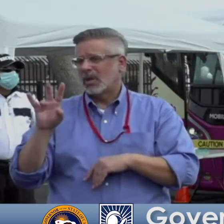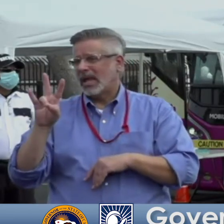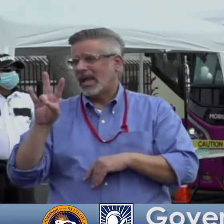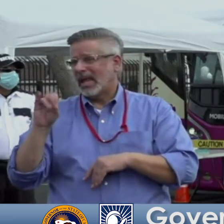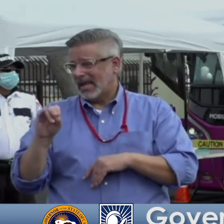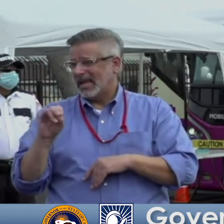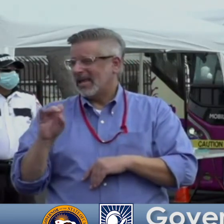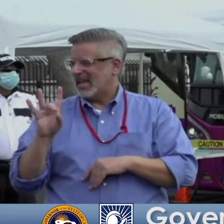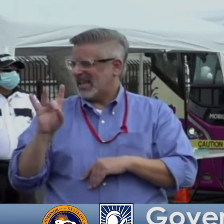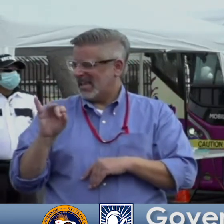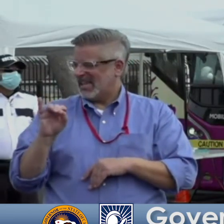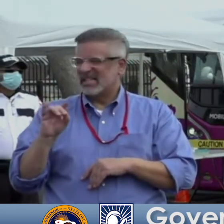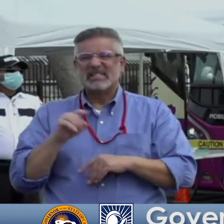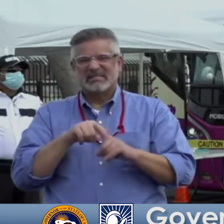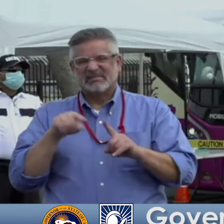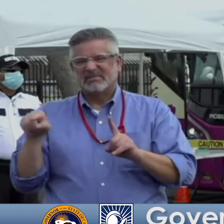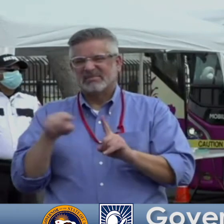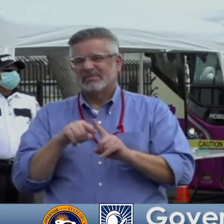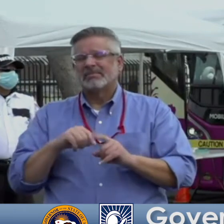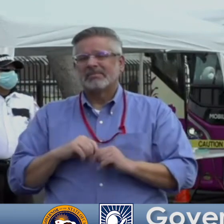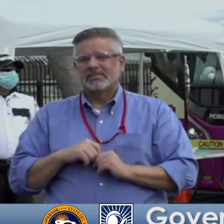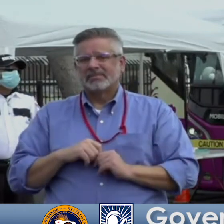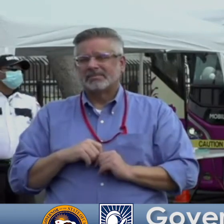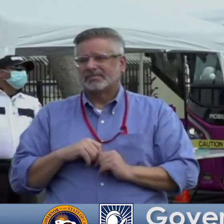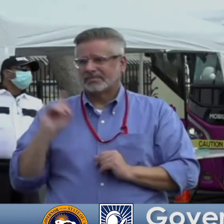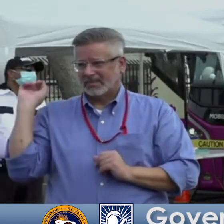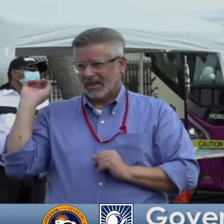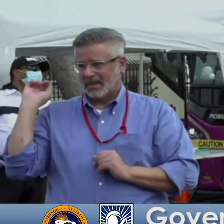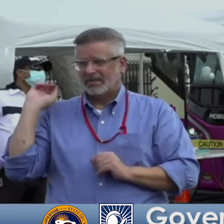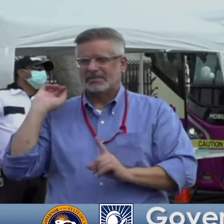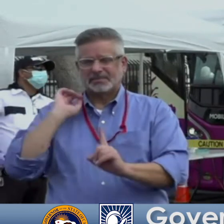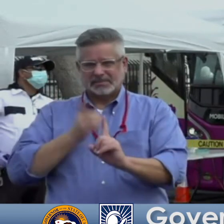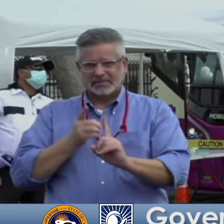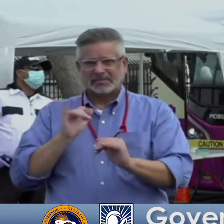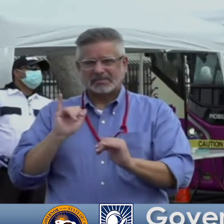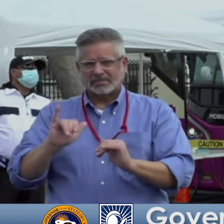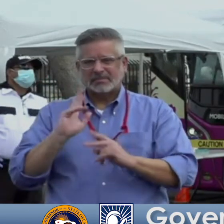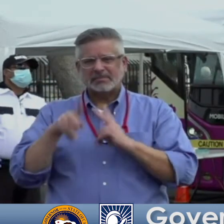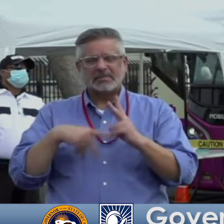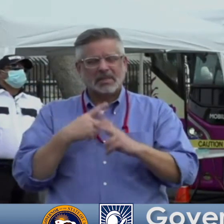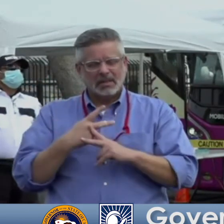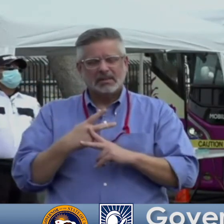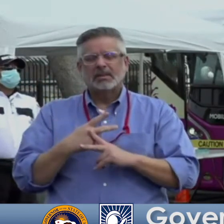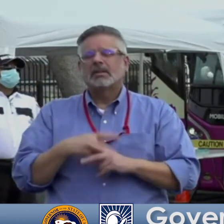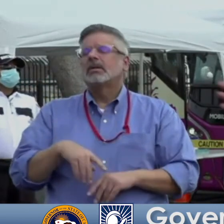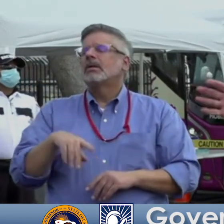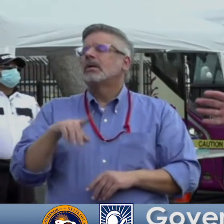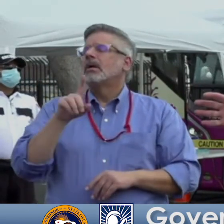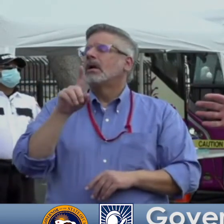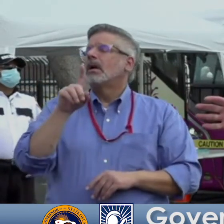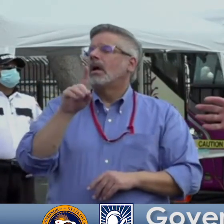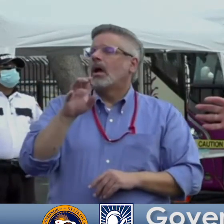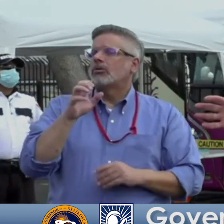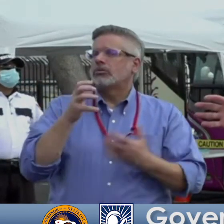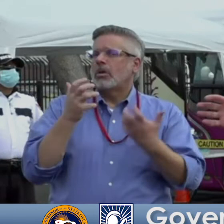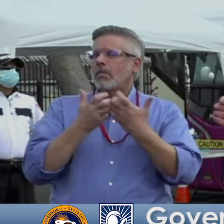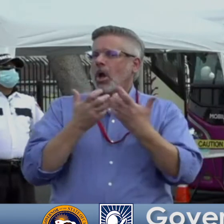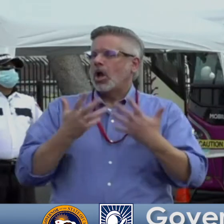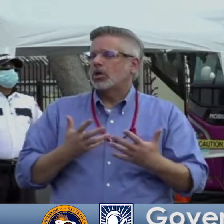sites, specifically, these kinds of sites, specific to this type site. We have hundreds of